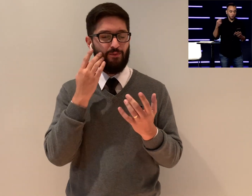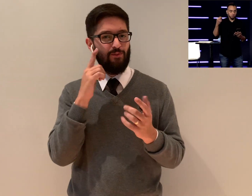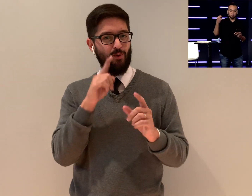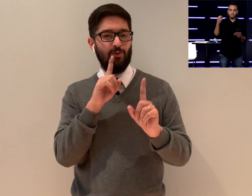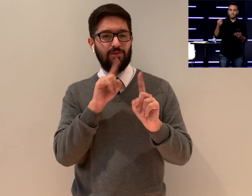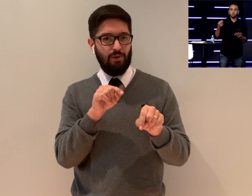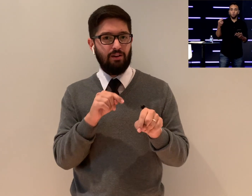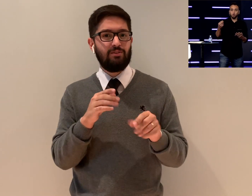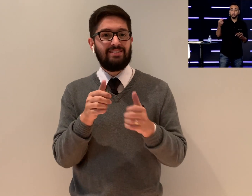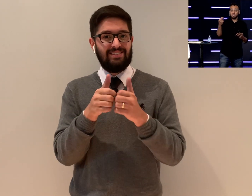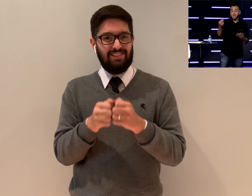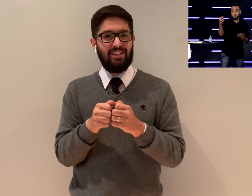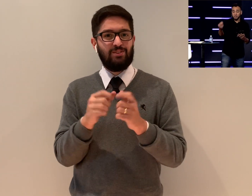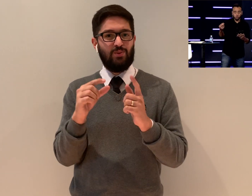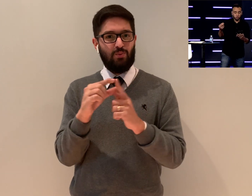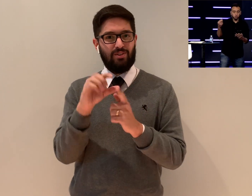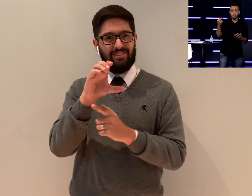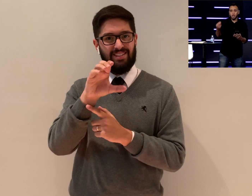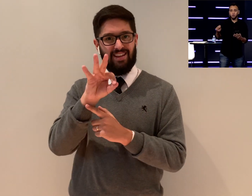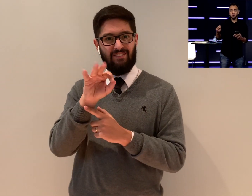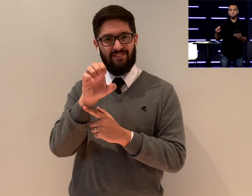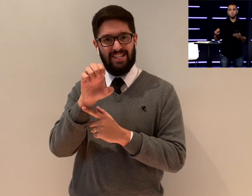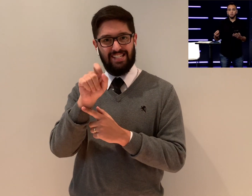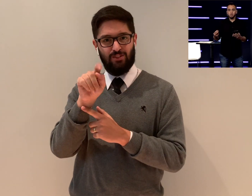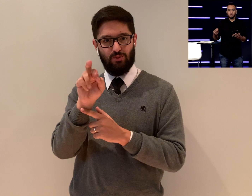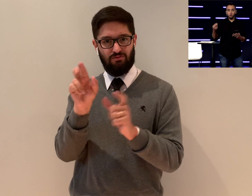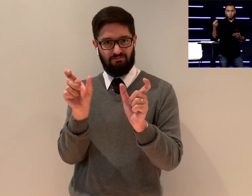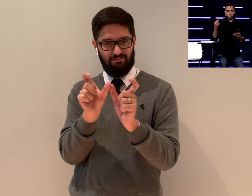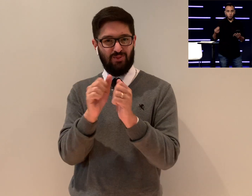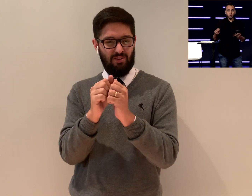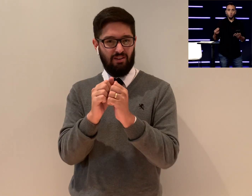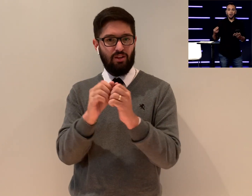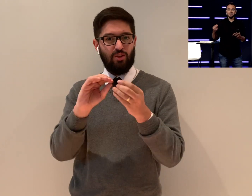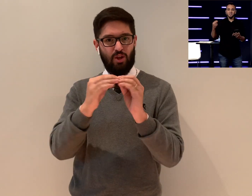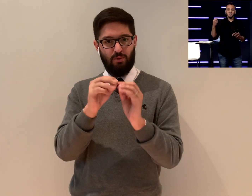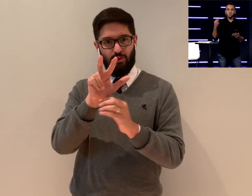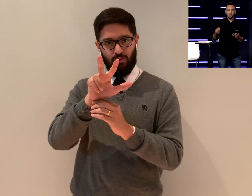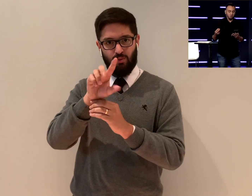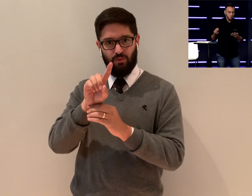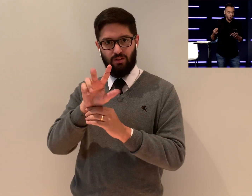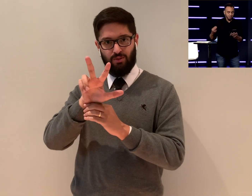So you're going to text the word CF Easter together, the number